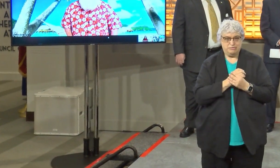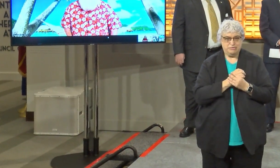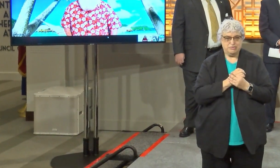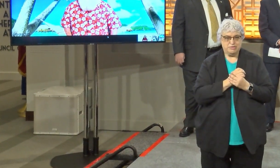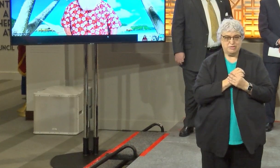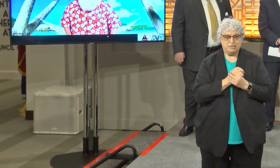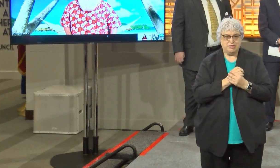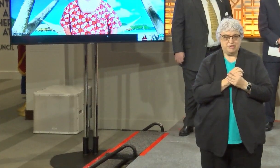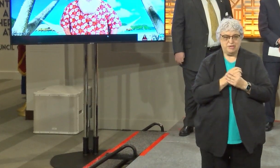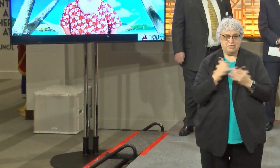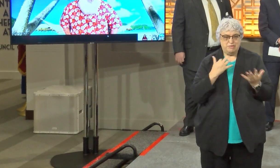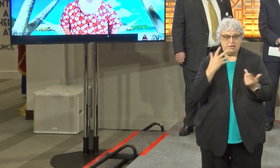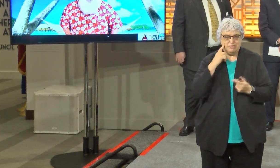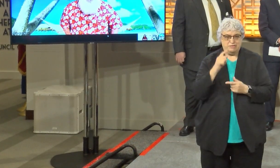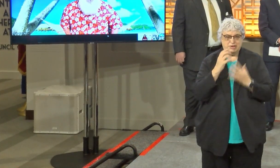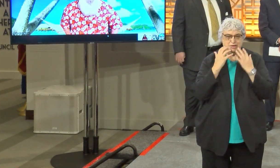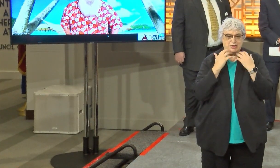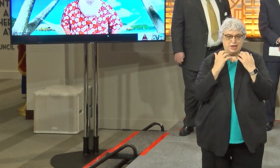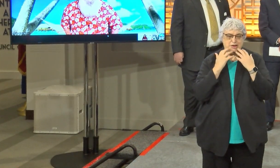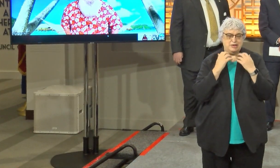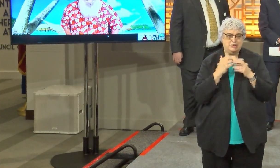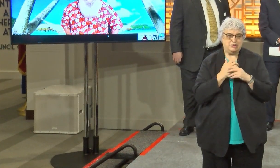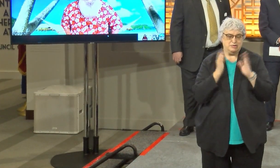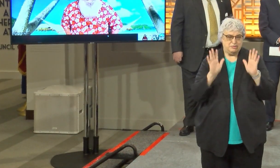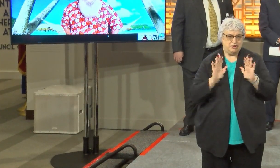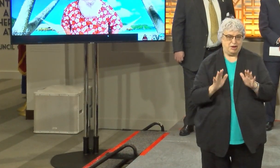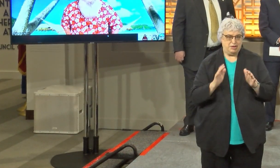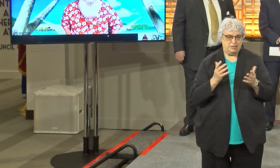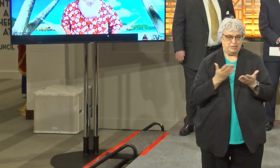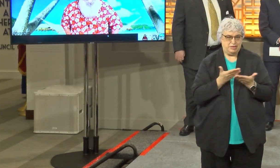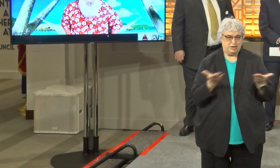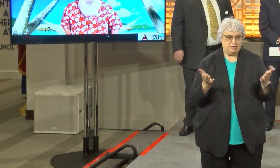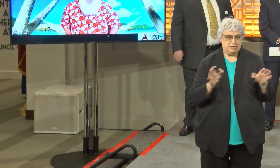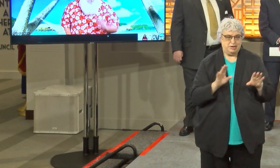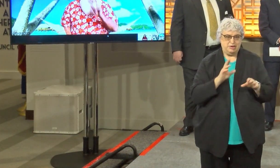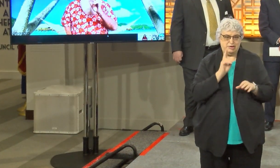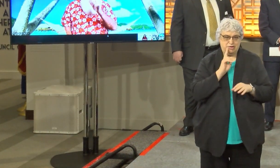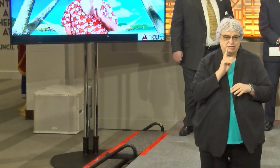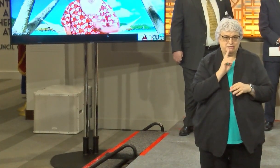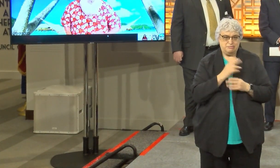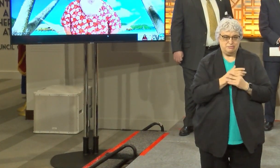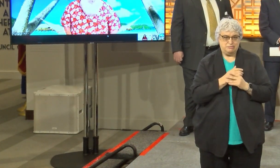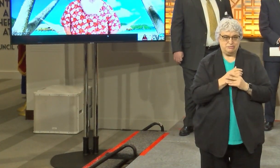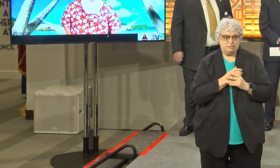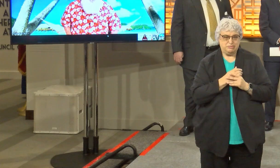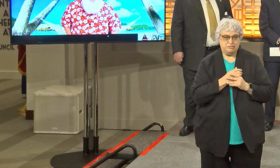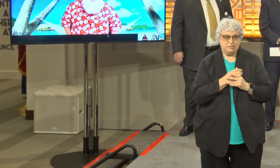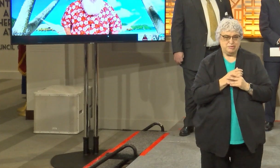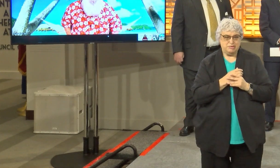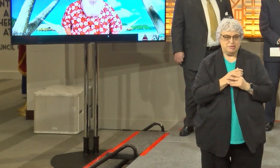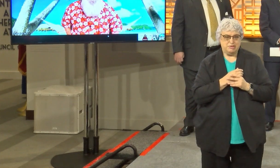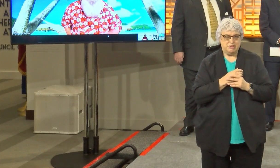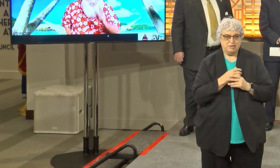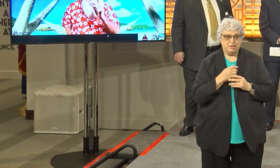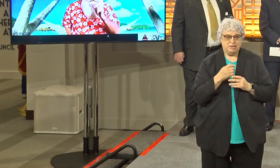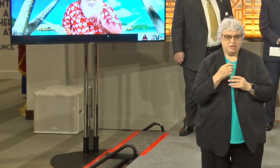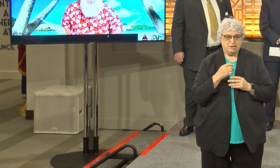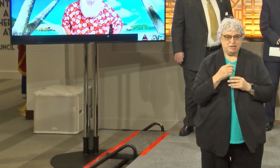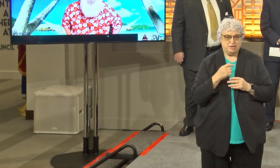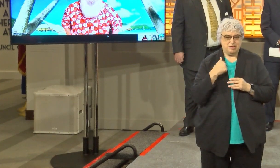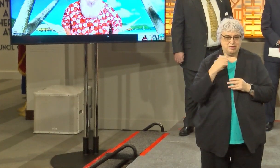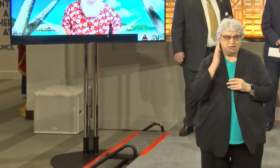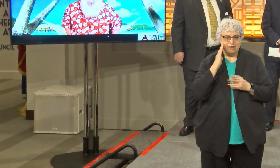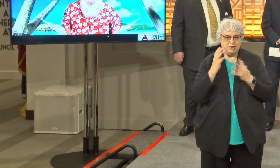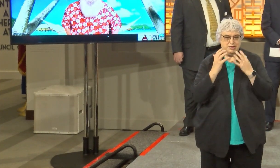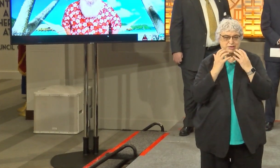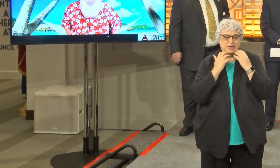Santa. You're doing some great things down in Houston. Thank you, And Santa. young man, I want you to rest assured that you're on Santa's